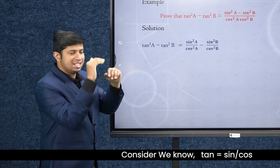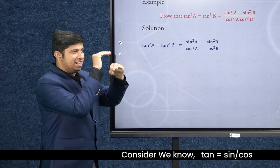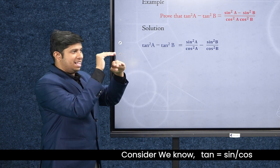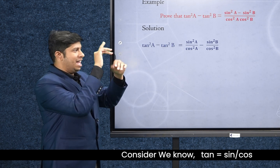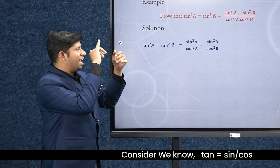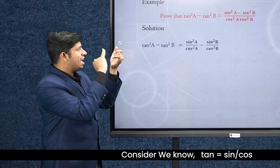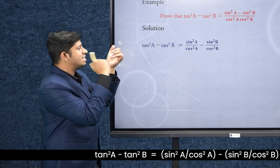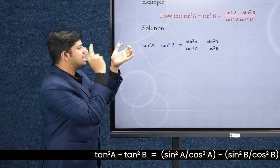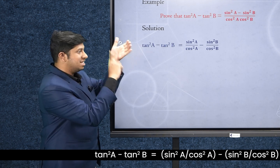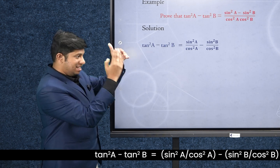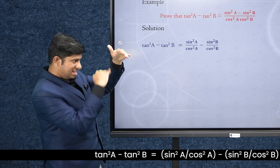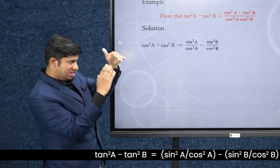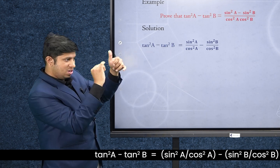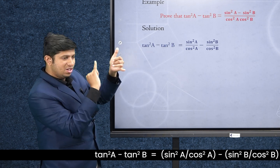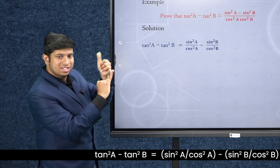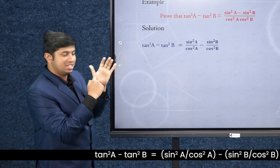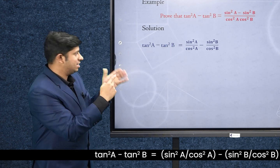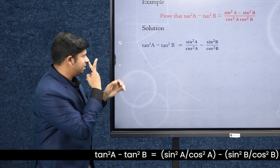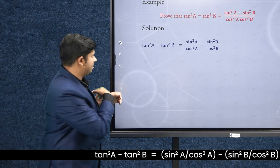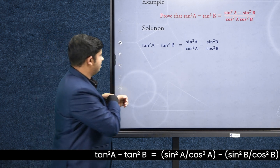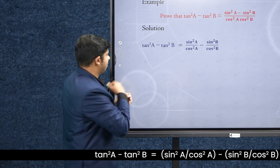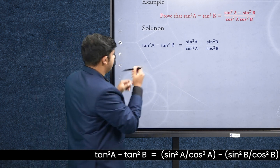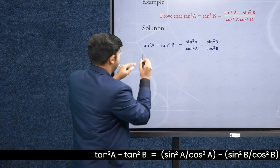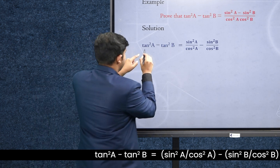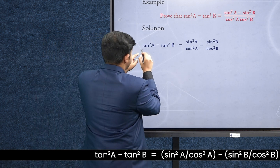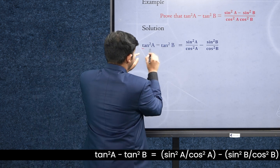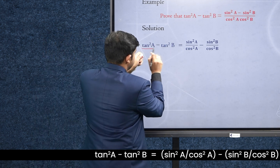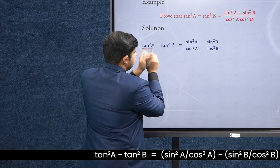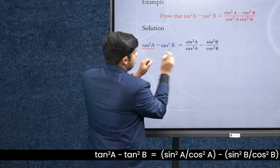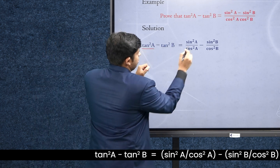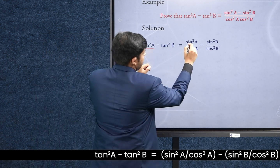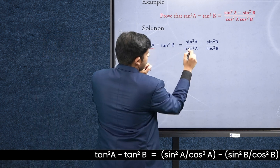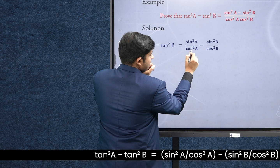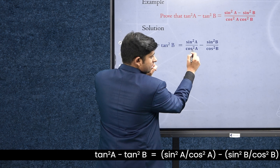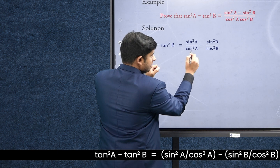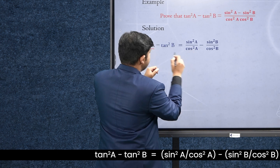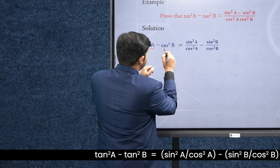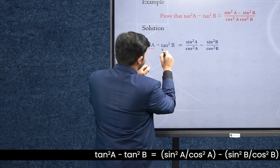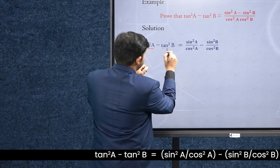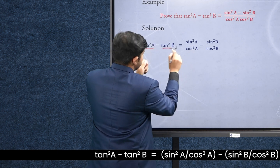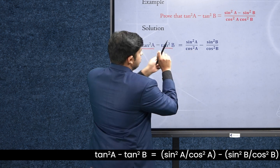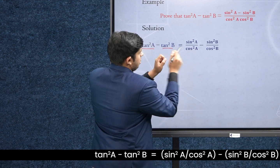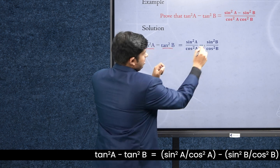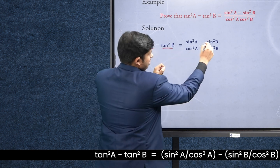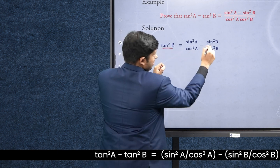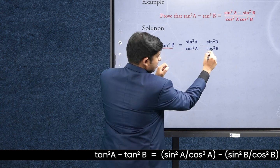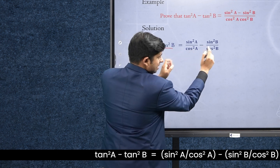cos. Tan square A minus tan square B is equal to sin square A by cos square A minus sin square B by cos square